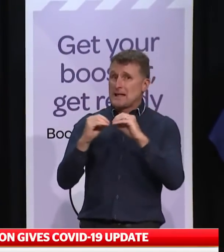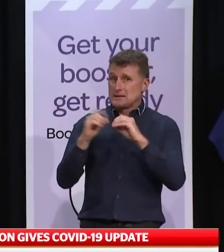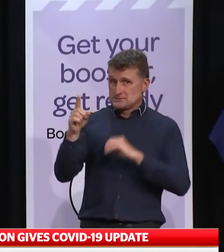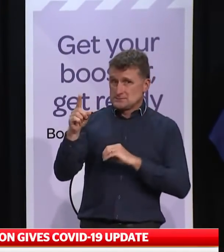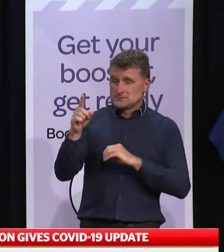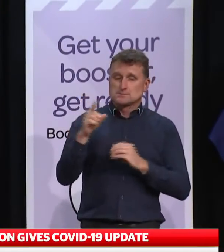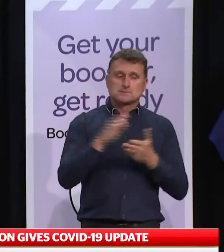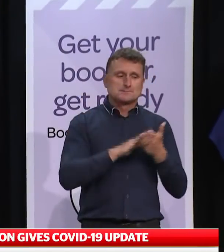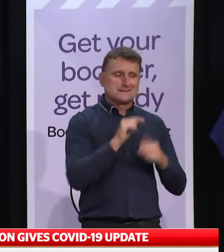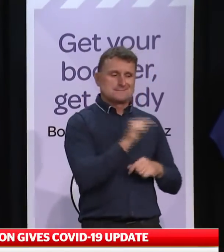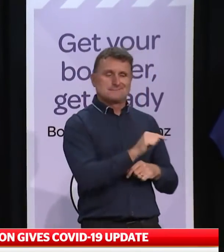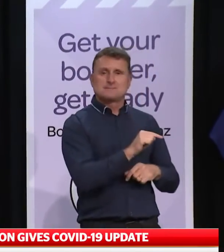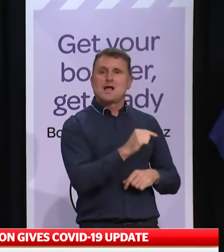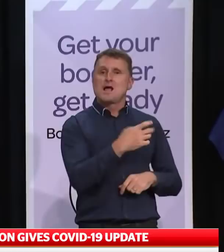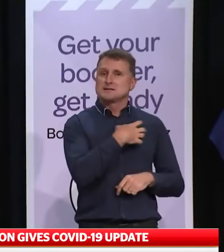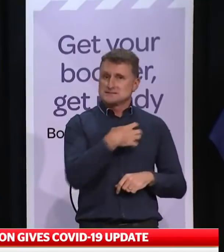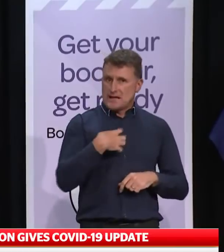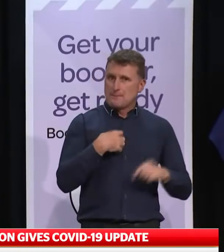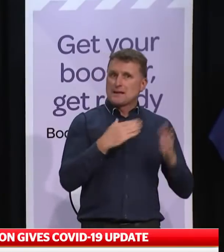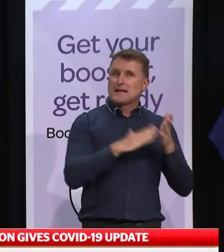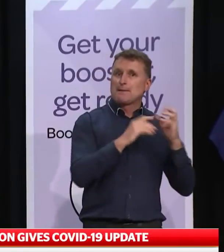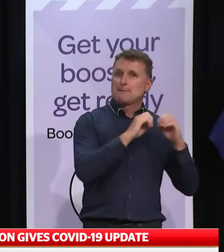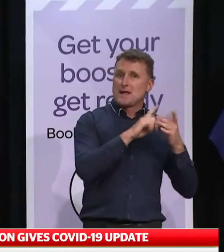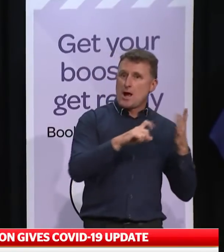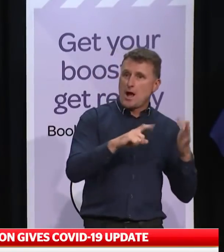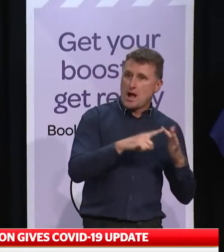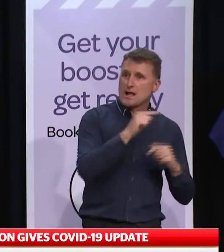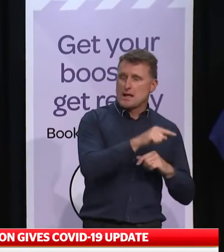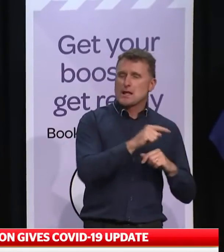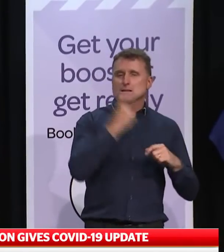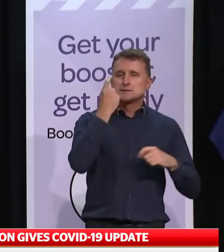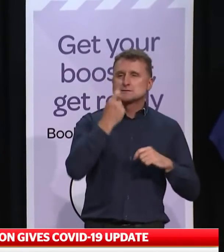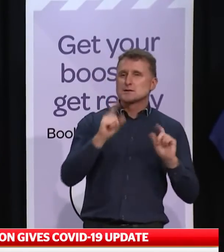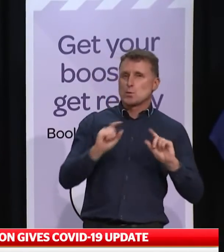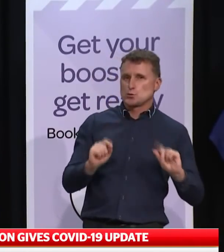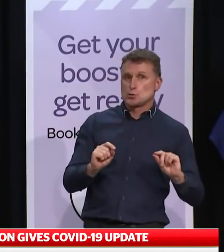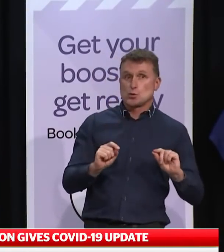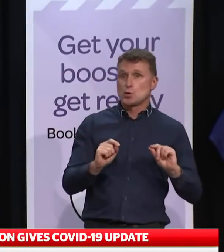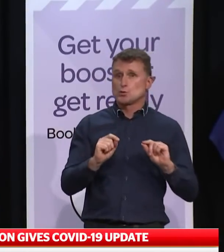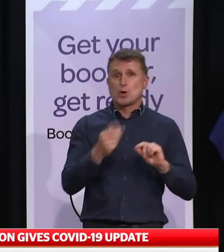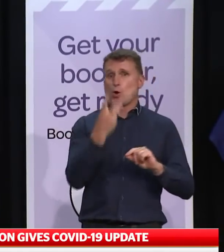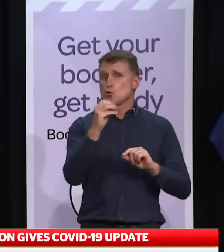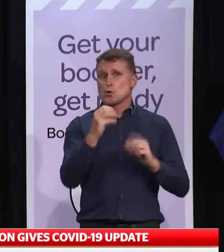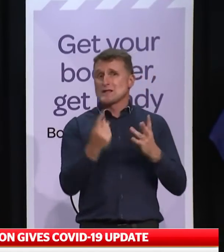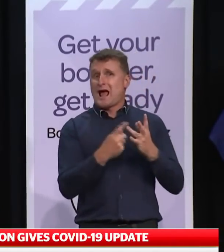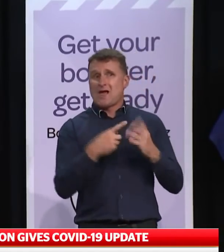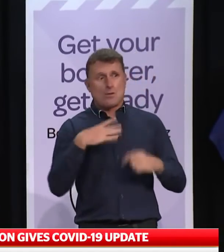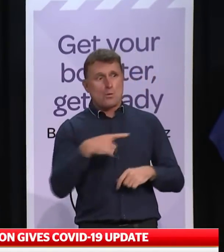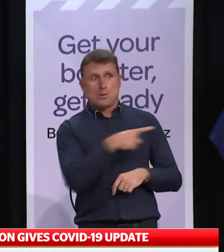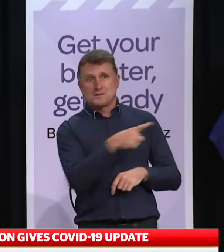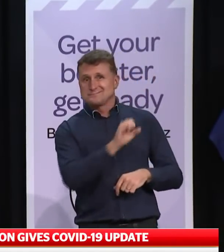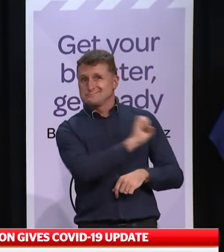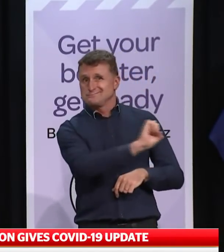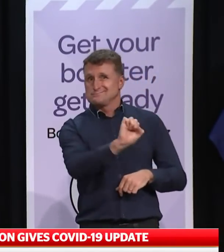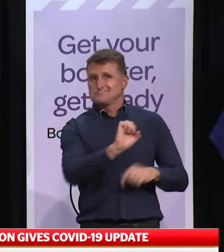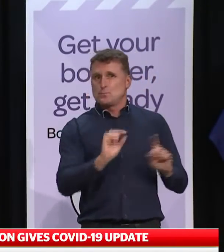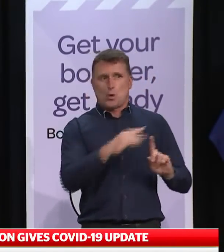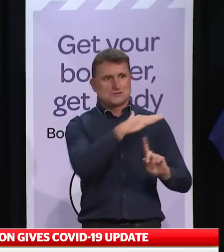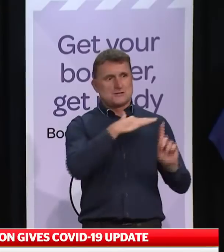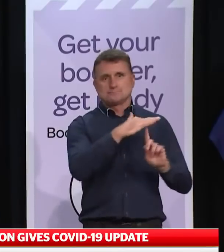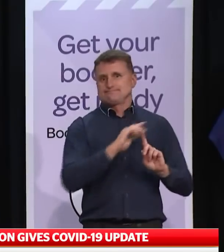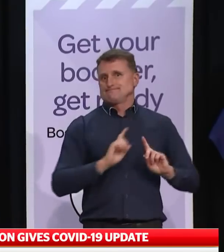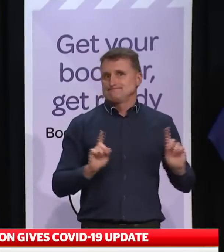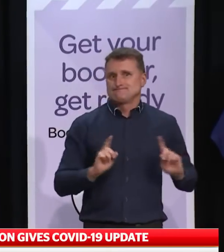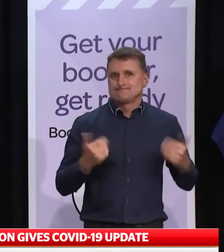Ministry of Business, Innovation and Employment. I can't possibly comment on the circumstances of 30 other people. I do know that they work